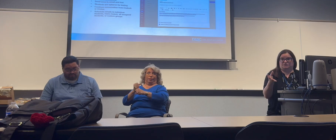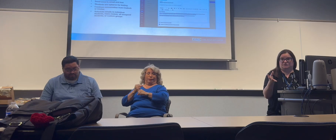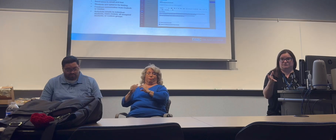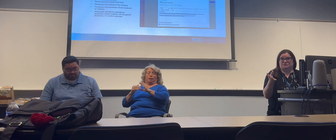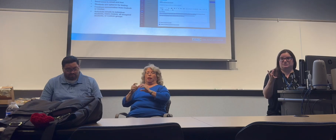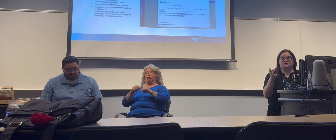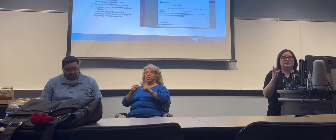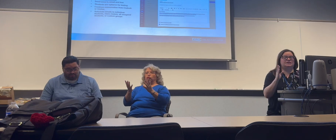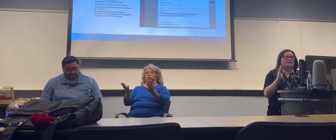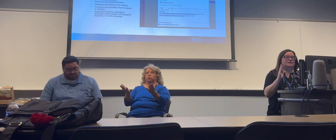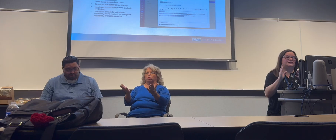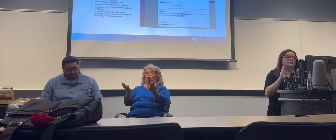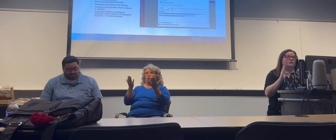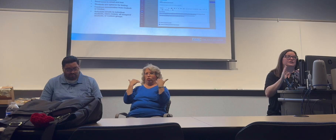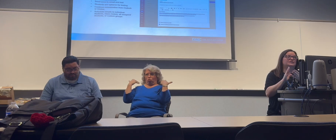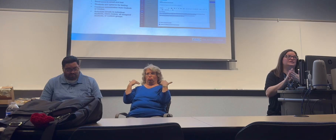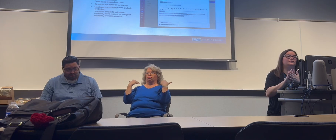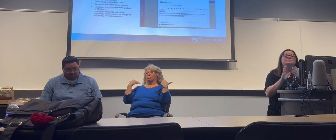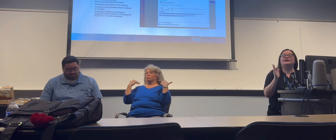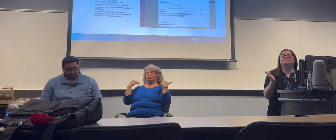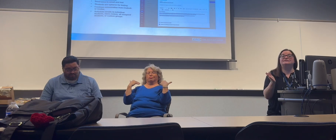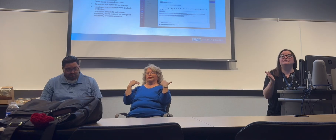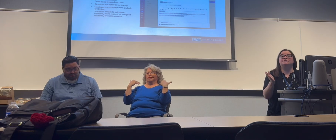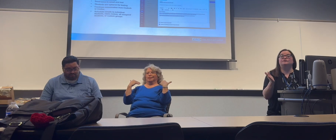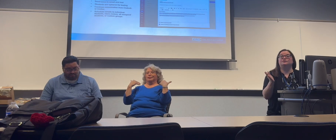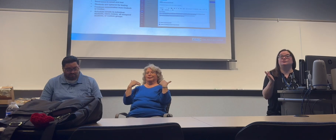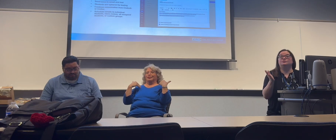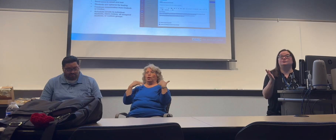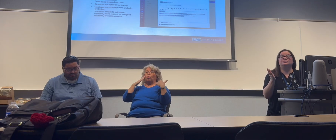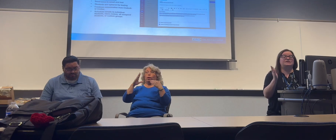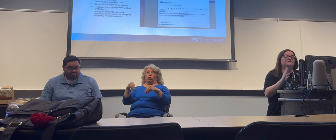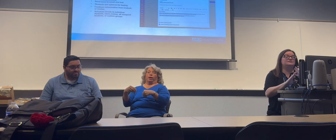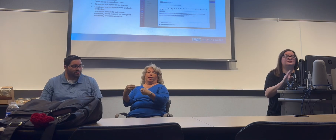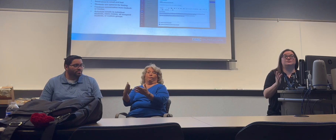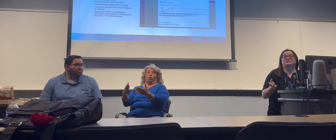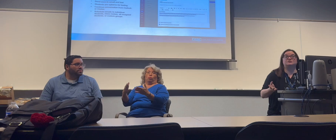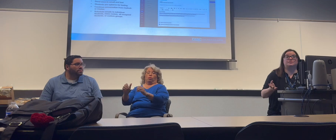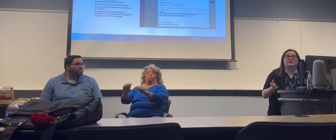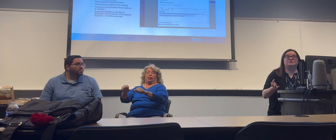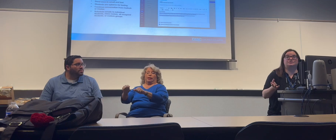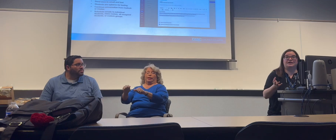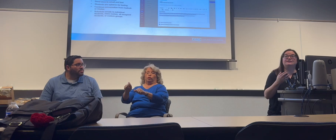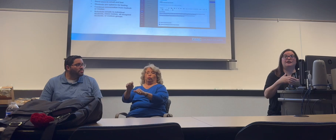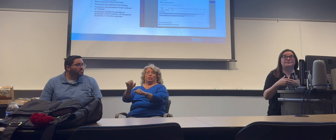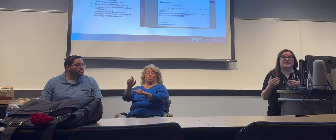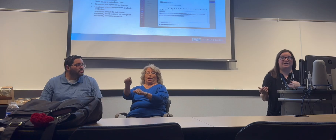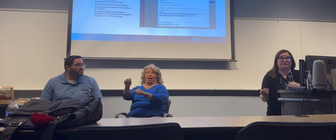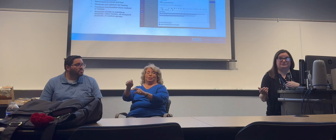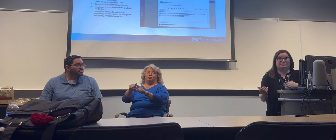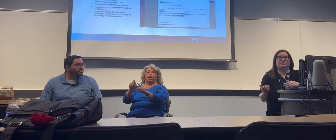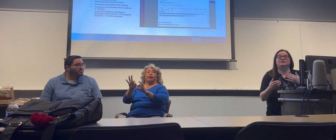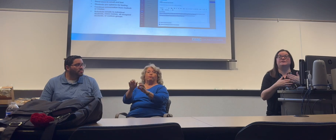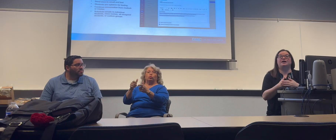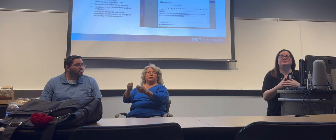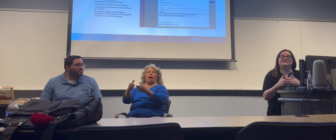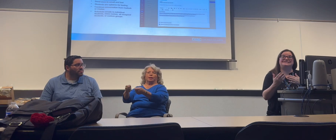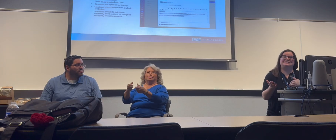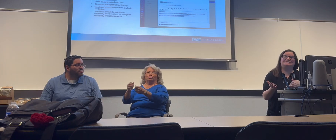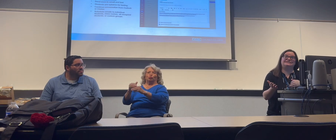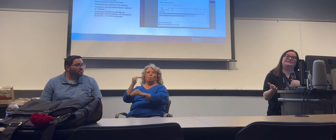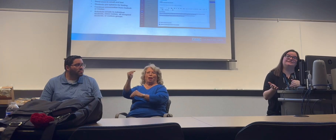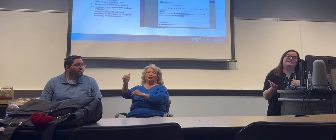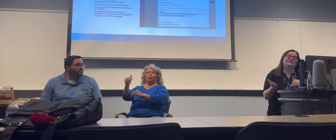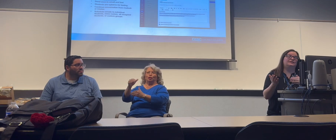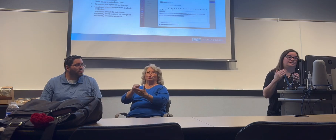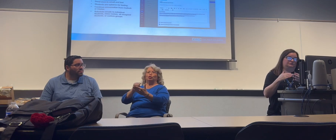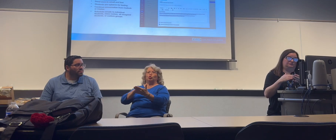overload. We're gonna give you texting, but if you text the student too much, they can opt out. They're gonna be opted in